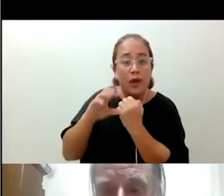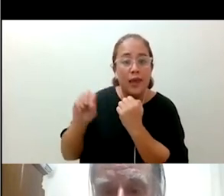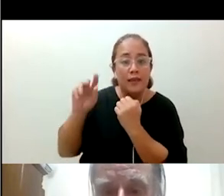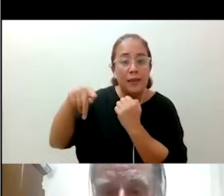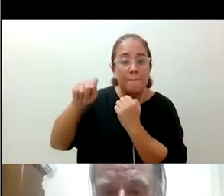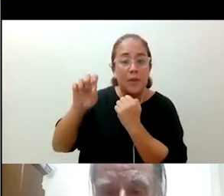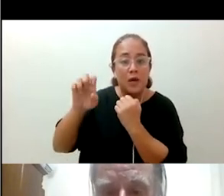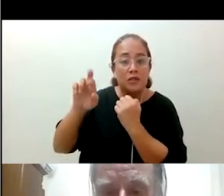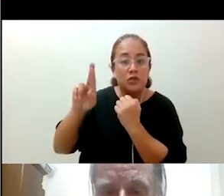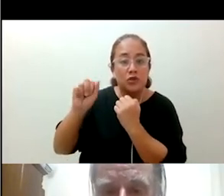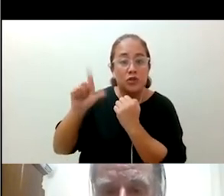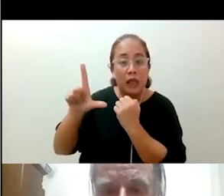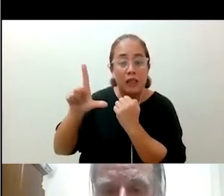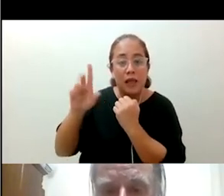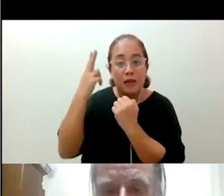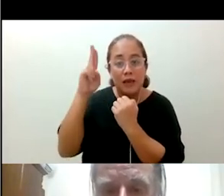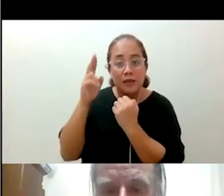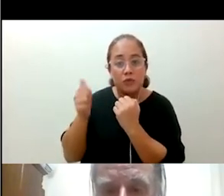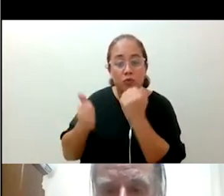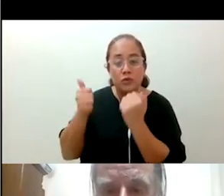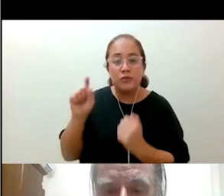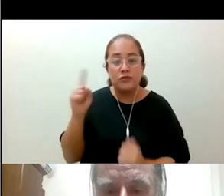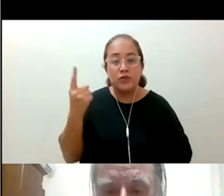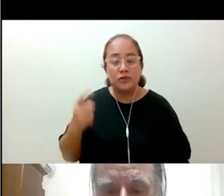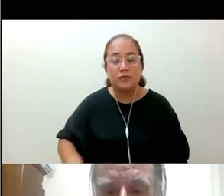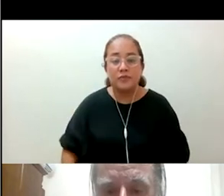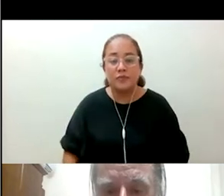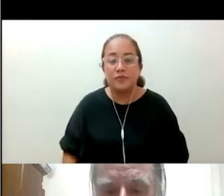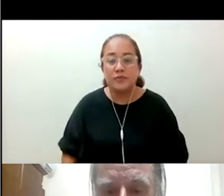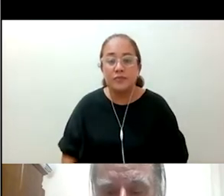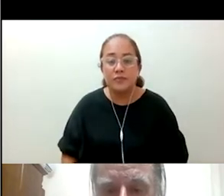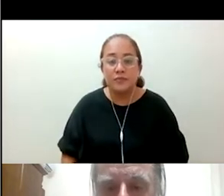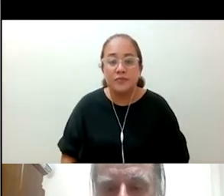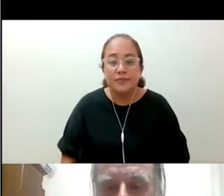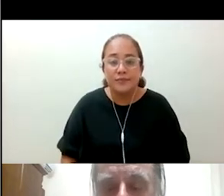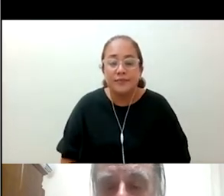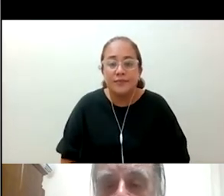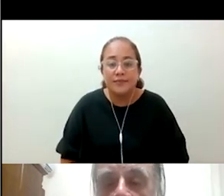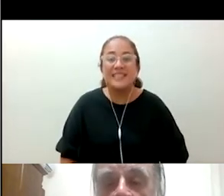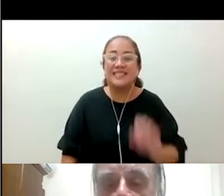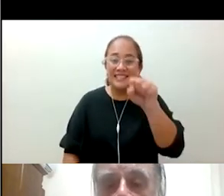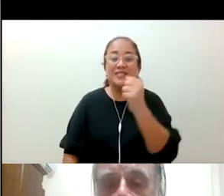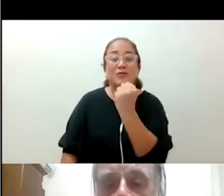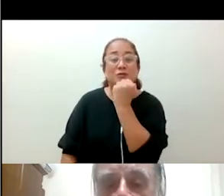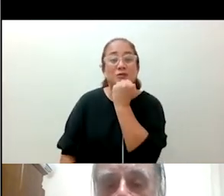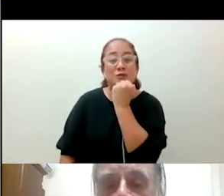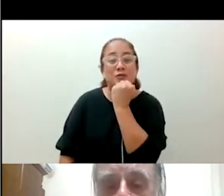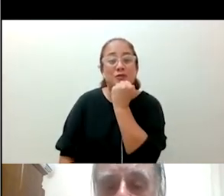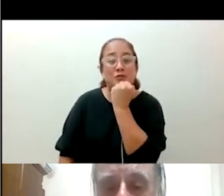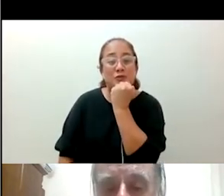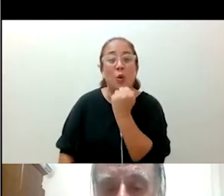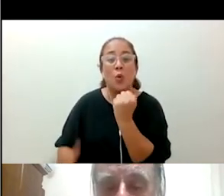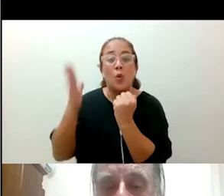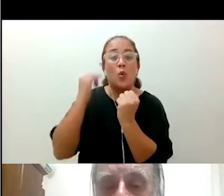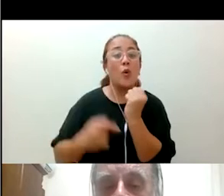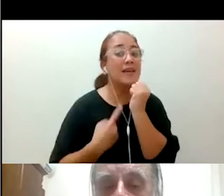Kyla saying wrong. Meng saying wrong is first. Yes, because it's higher. It's on the chin, not under